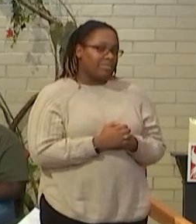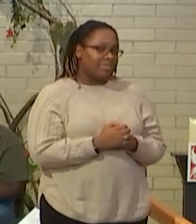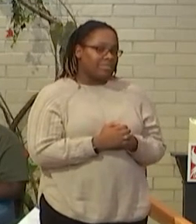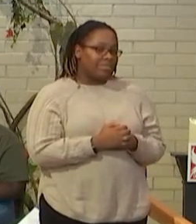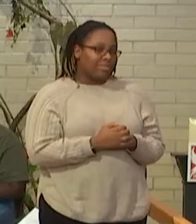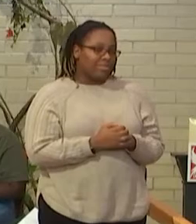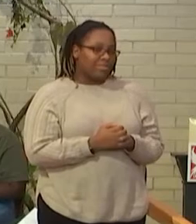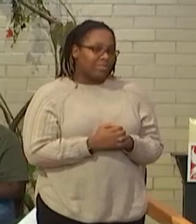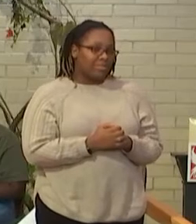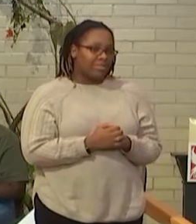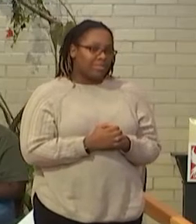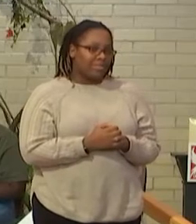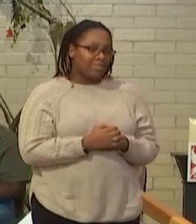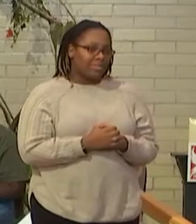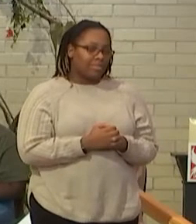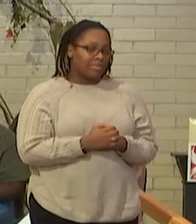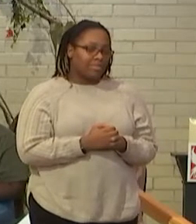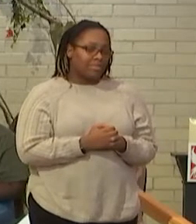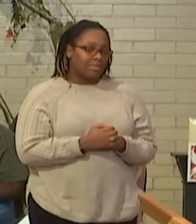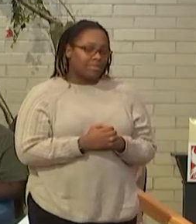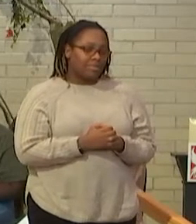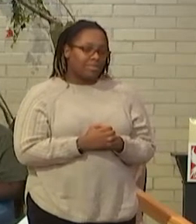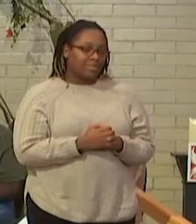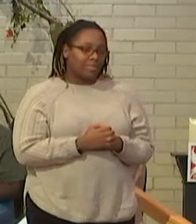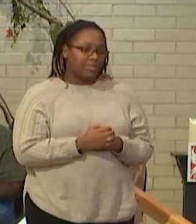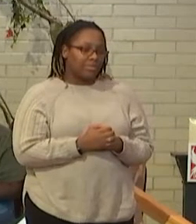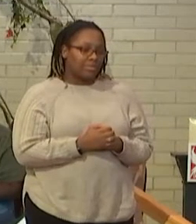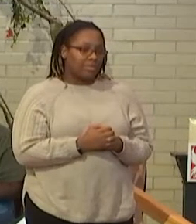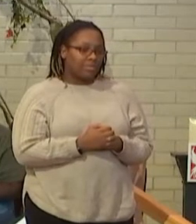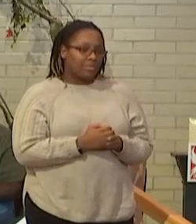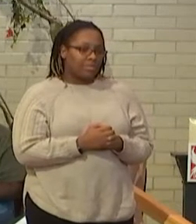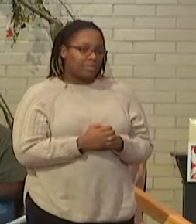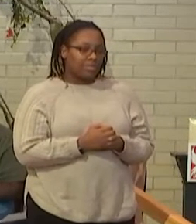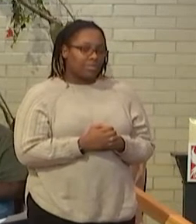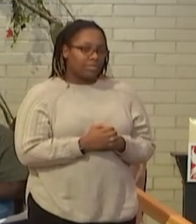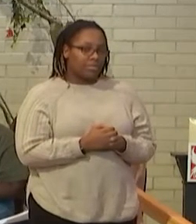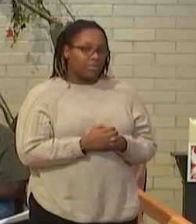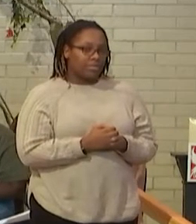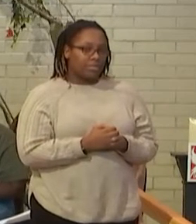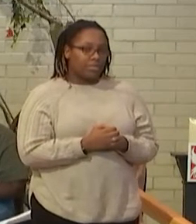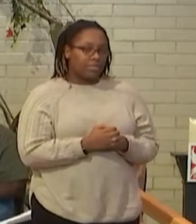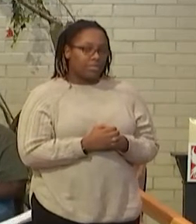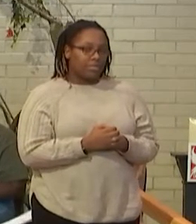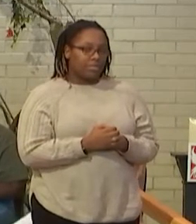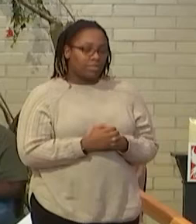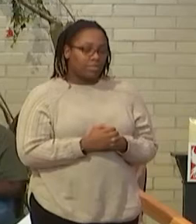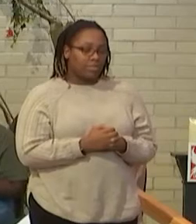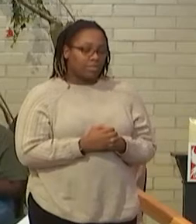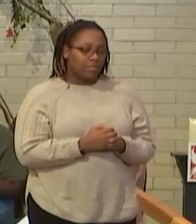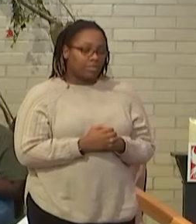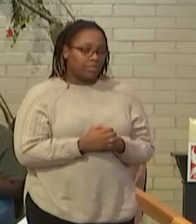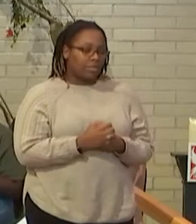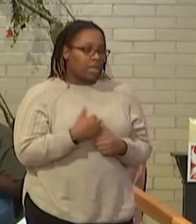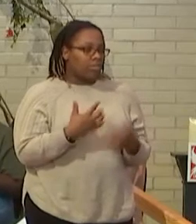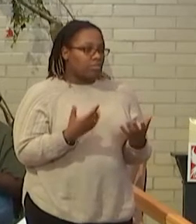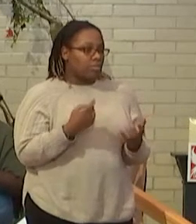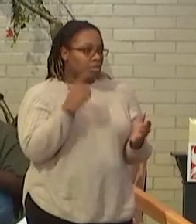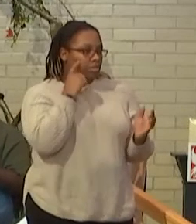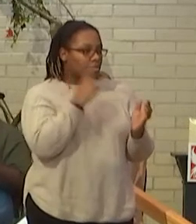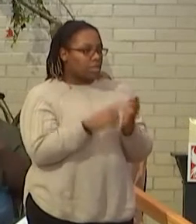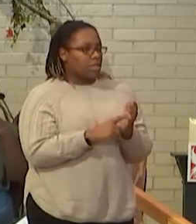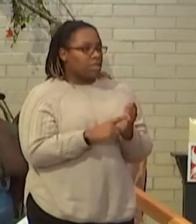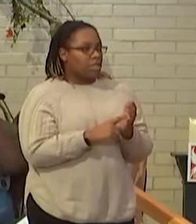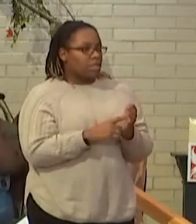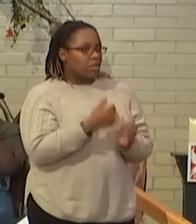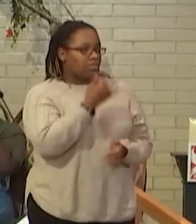at a time. But I also wanted to recognize that I don't know, a common misconception about it is